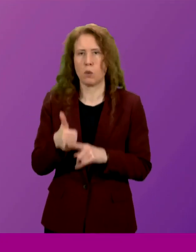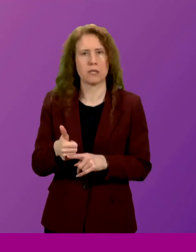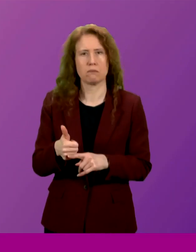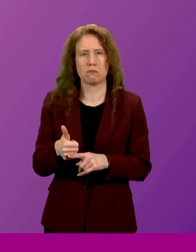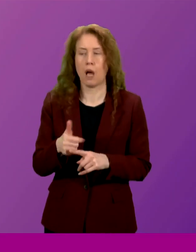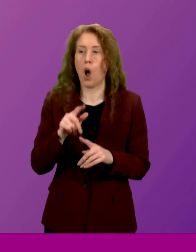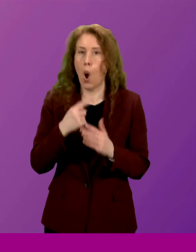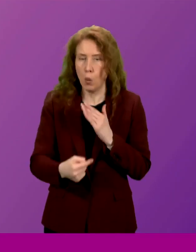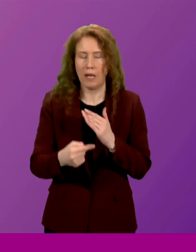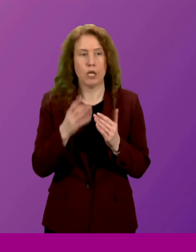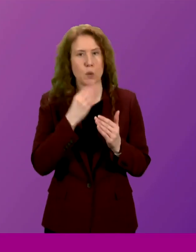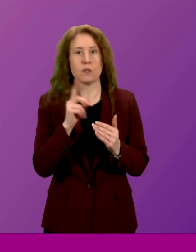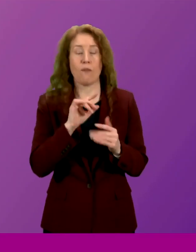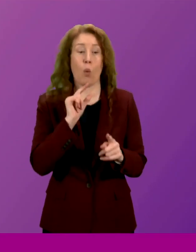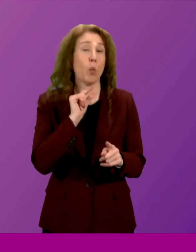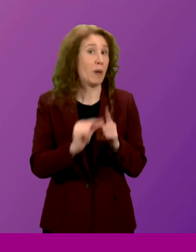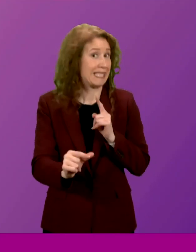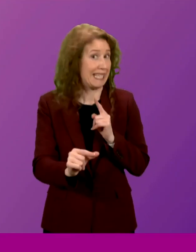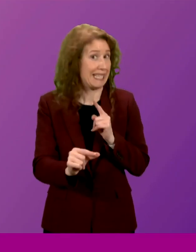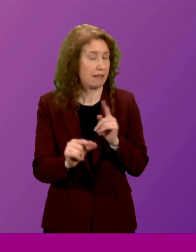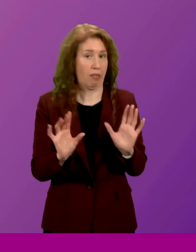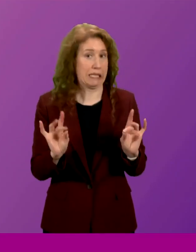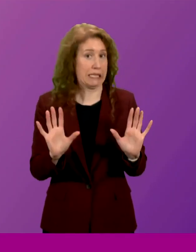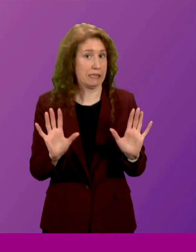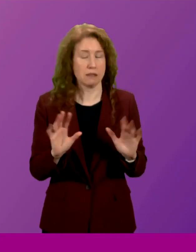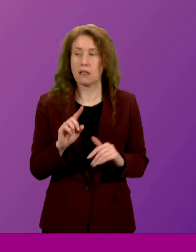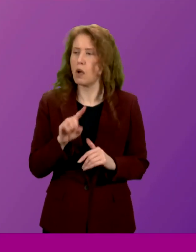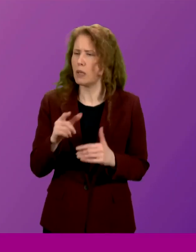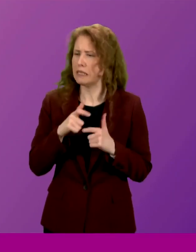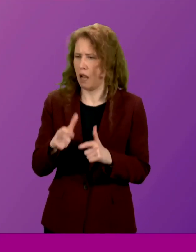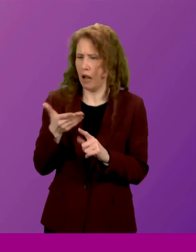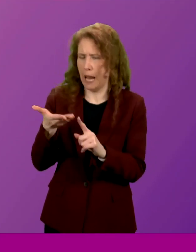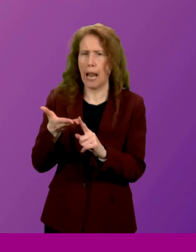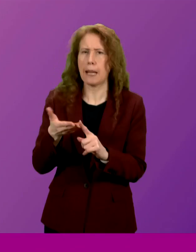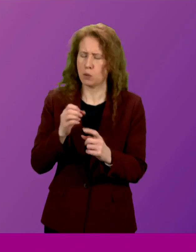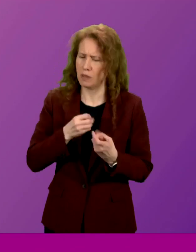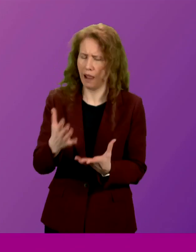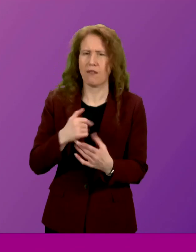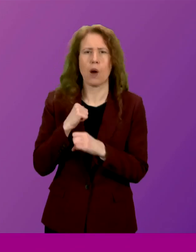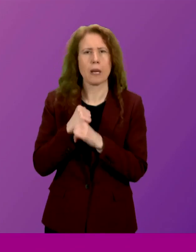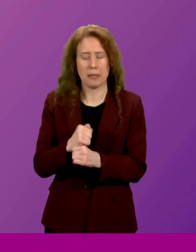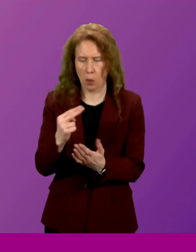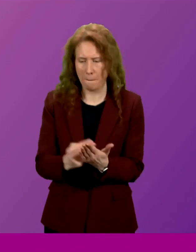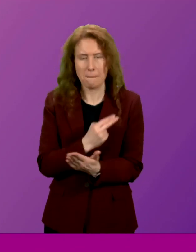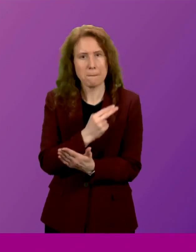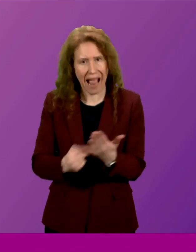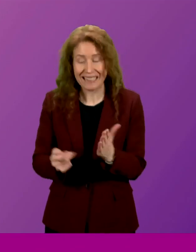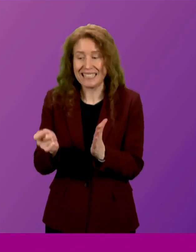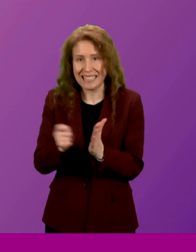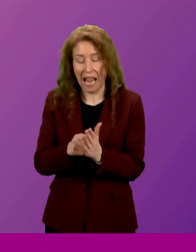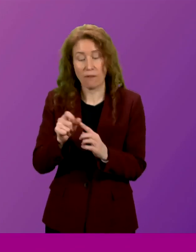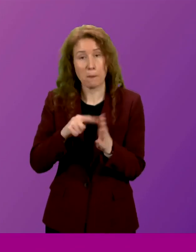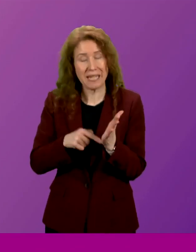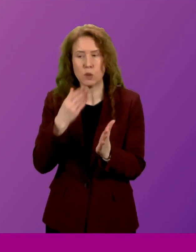except for use in the whisky industry. So we continue to work towards delivering our commitment to ban the sale of horticultural